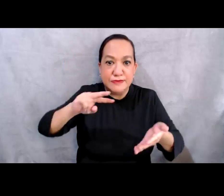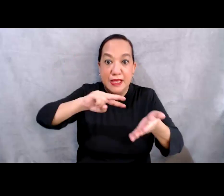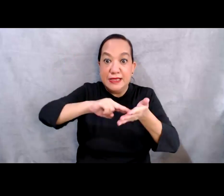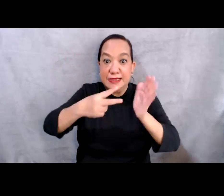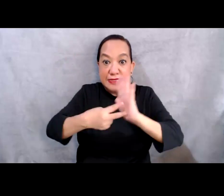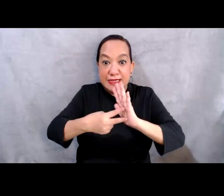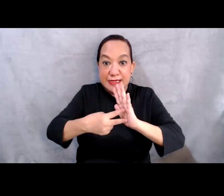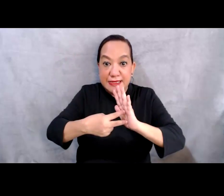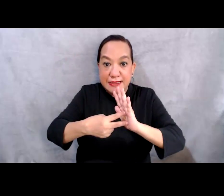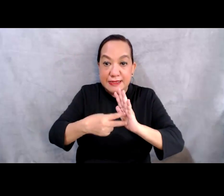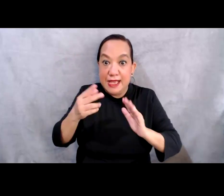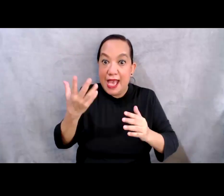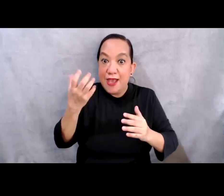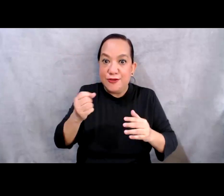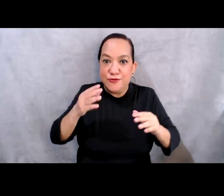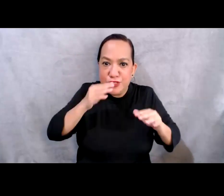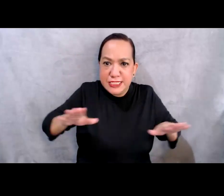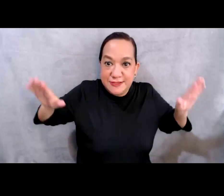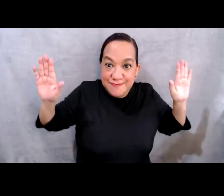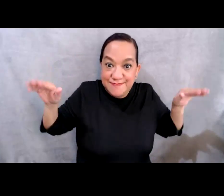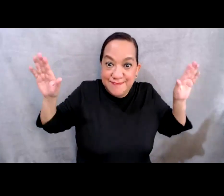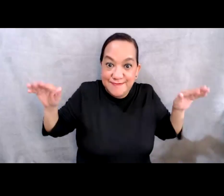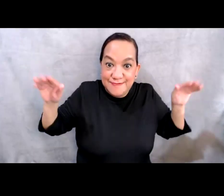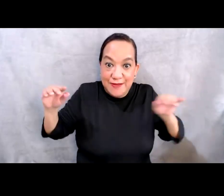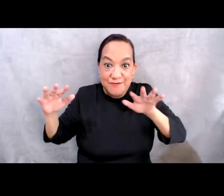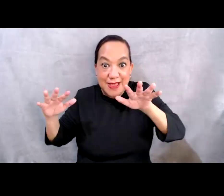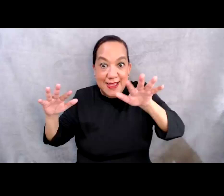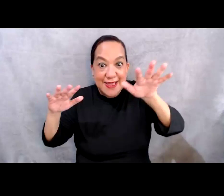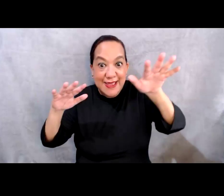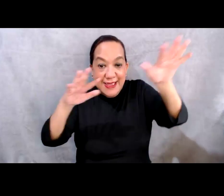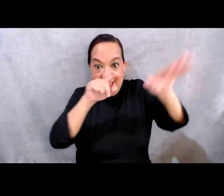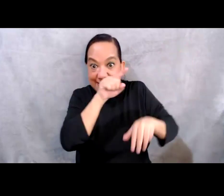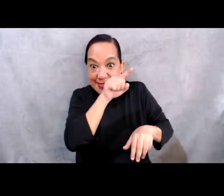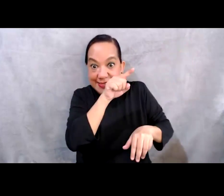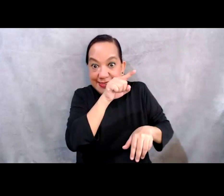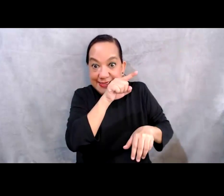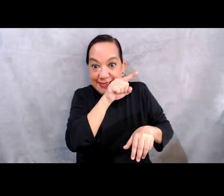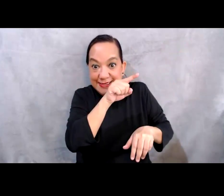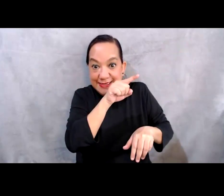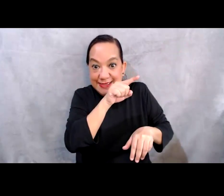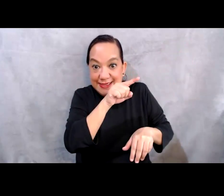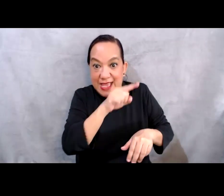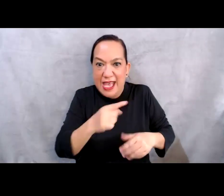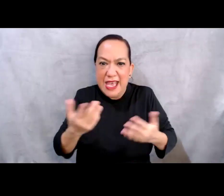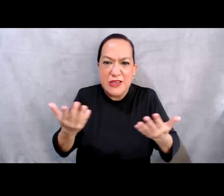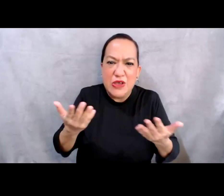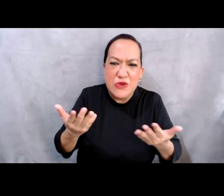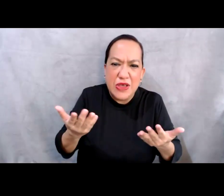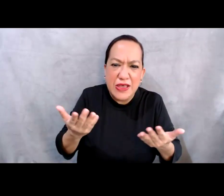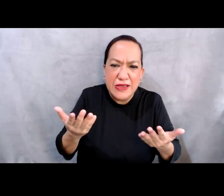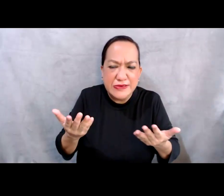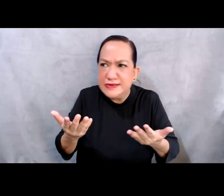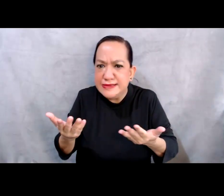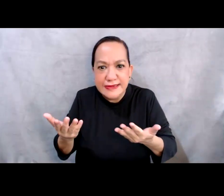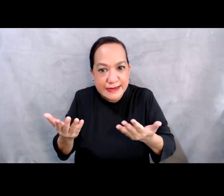Lanka through this bird migration route. But then when we oppose, actually, the